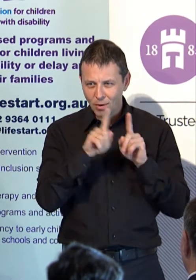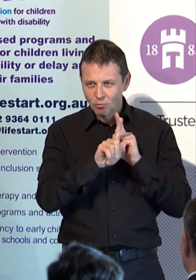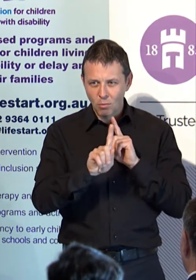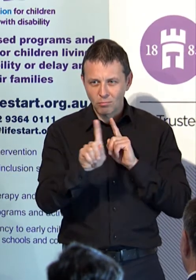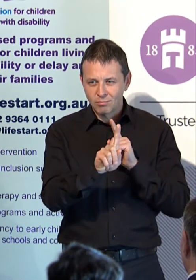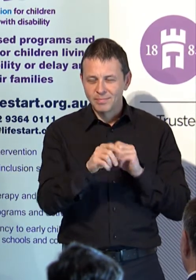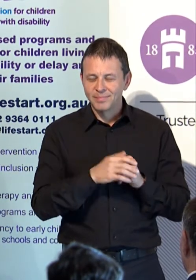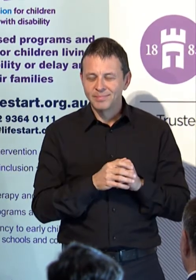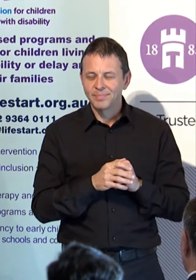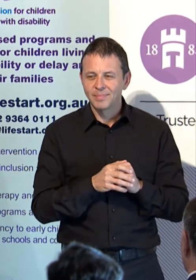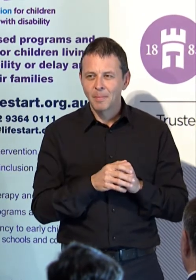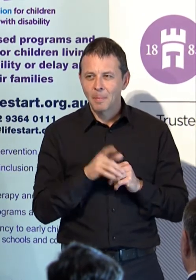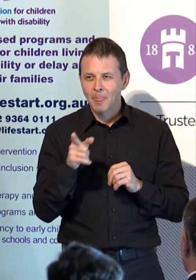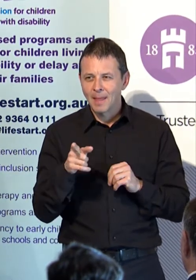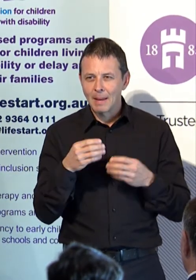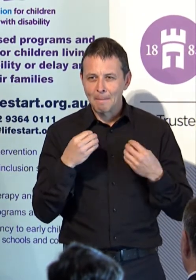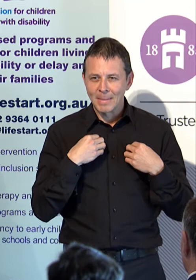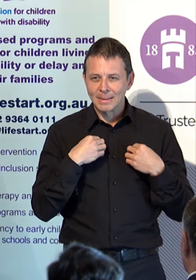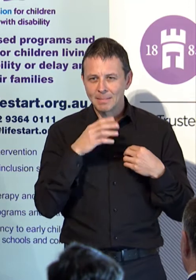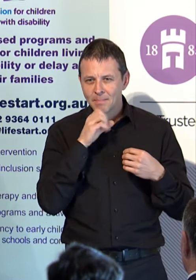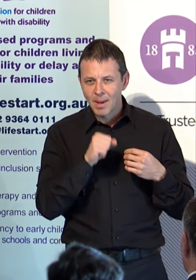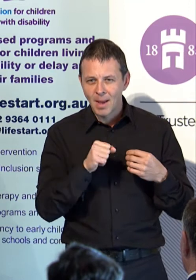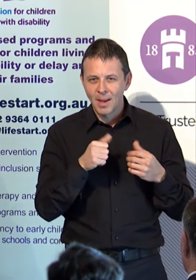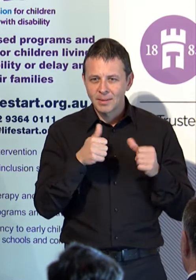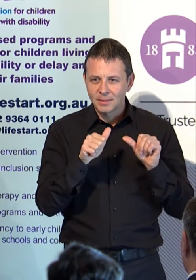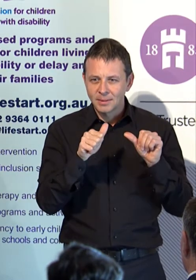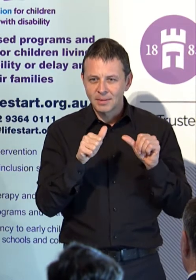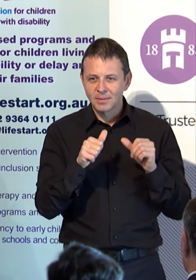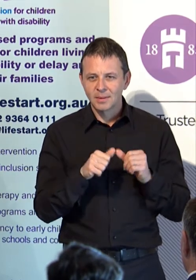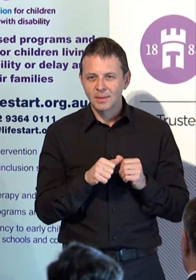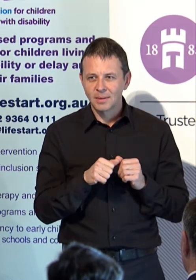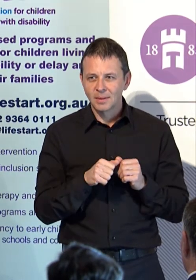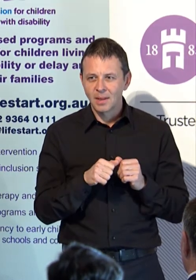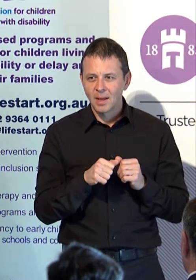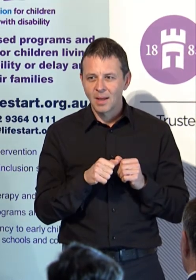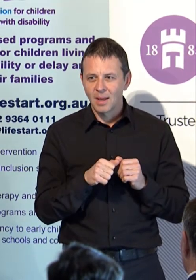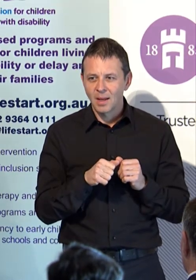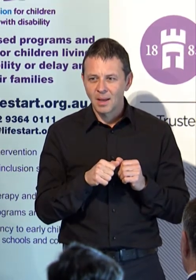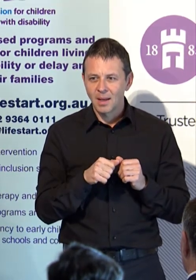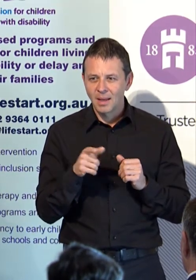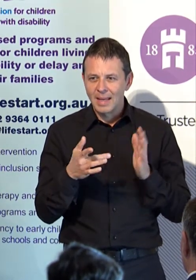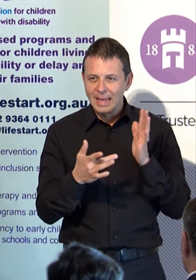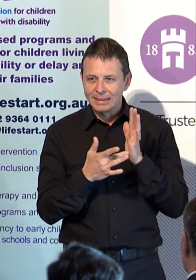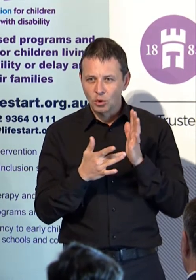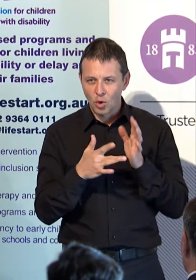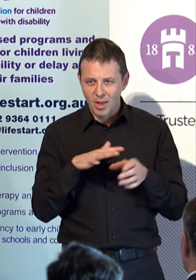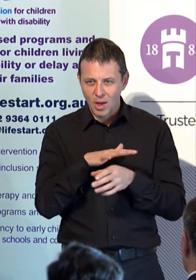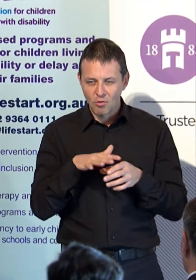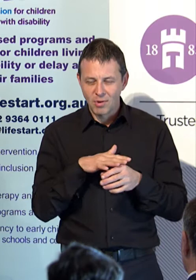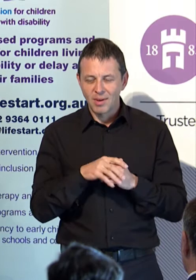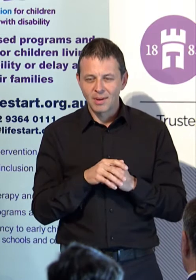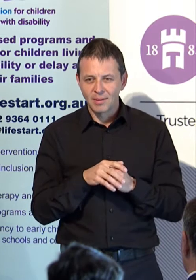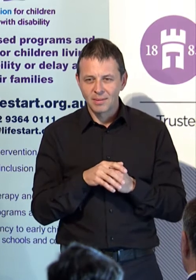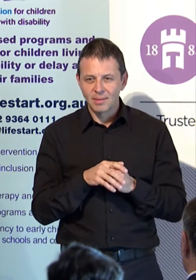the entrepreneur, successful businessman, especially in the technology sector, and of